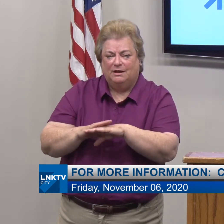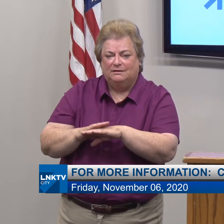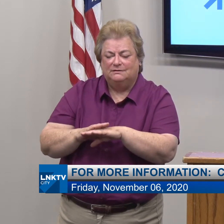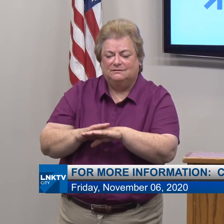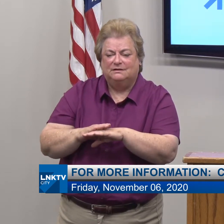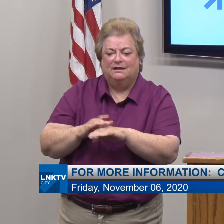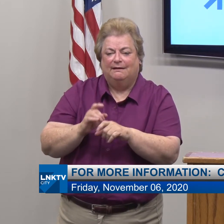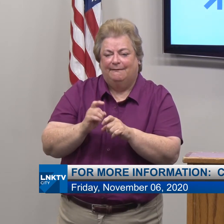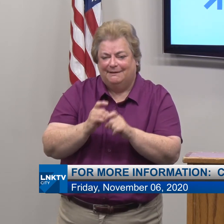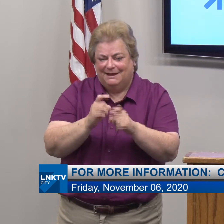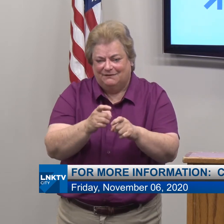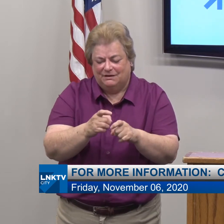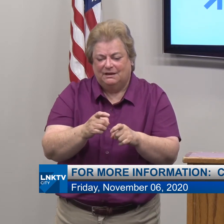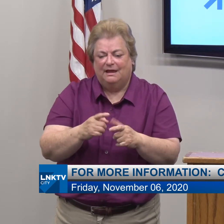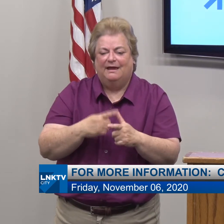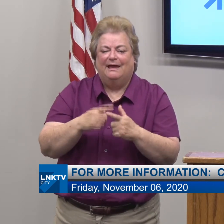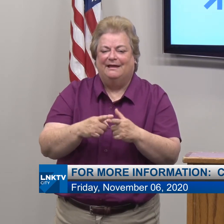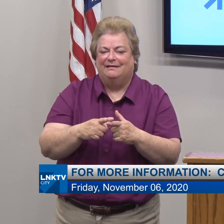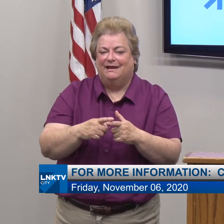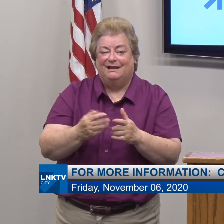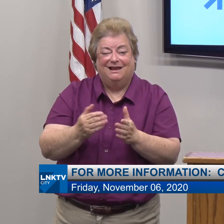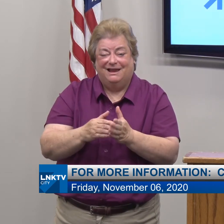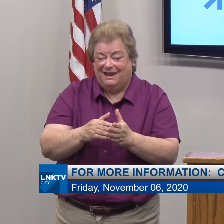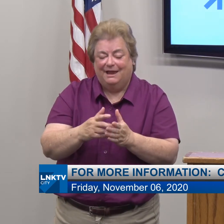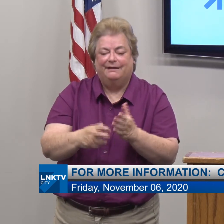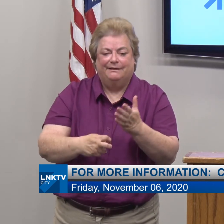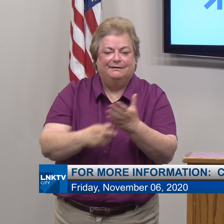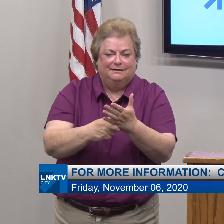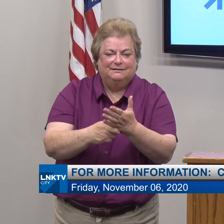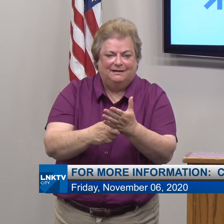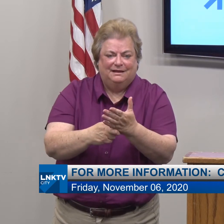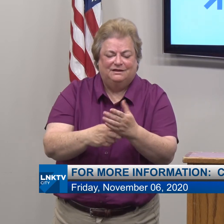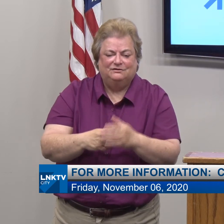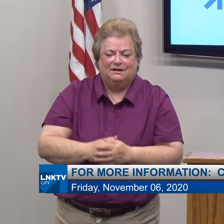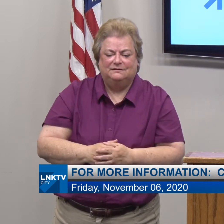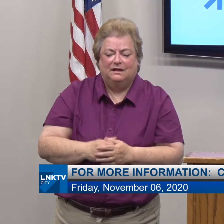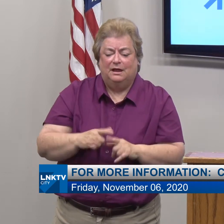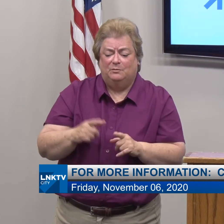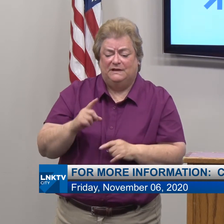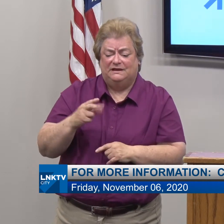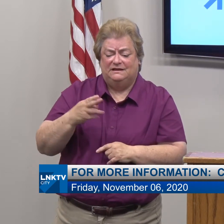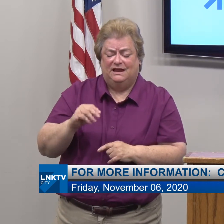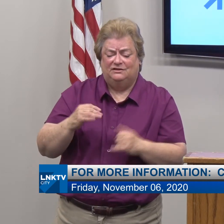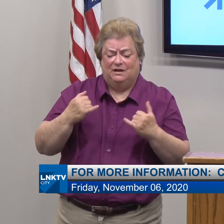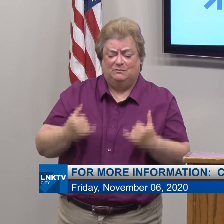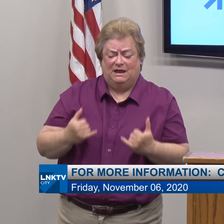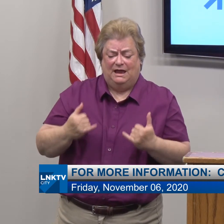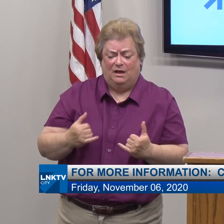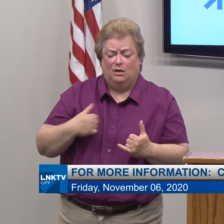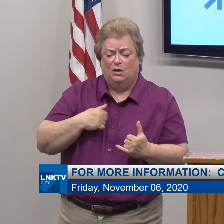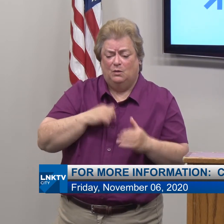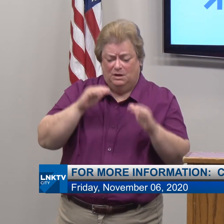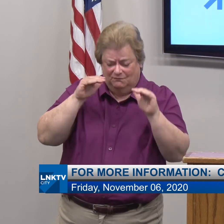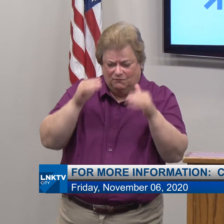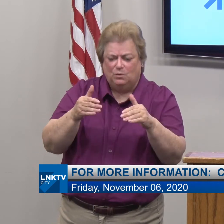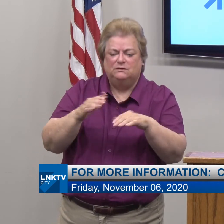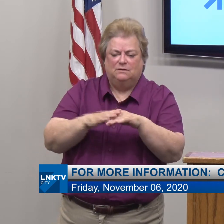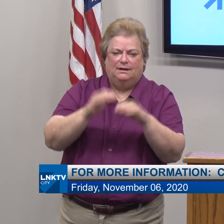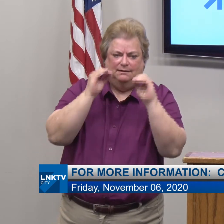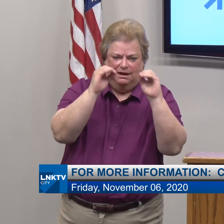were issued and then citations were issued. But as far as the DHM now, our focus is going to be doing